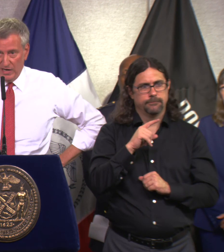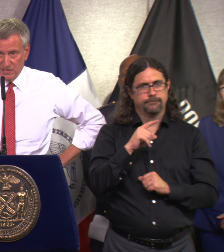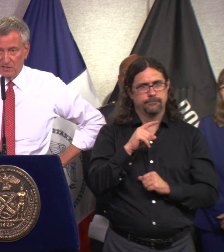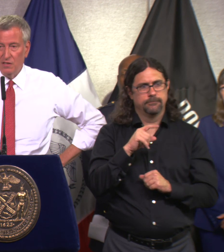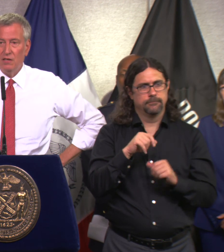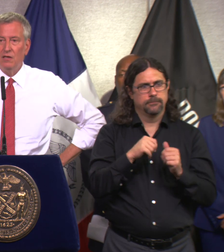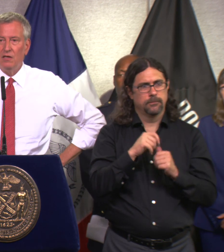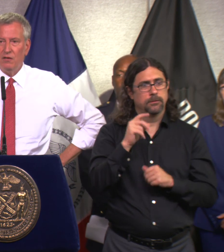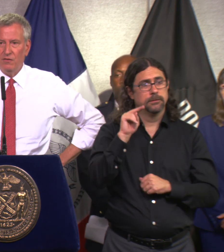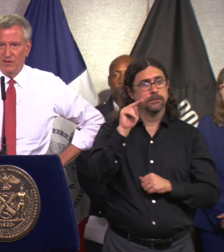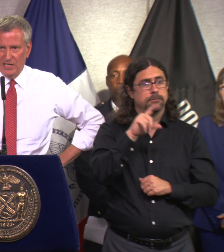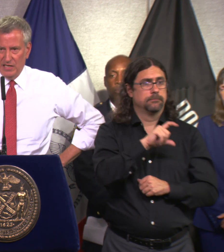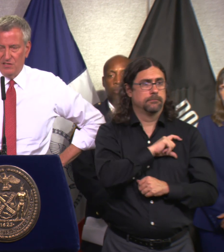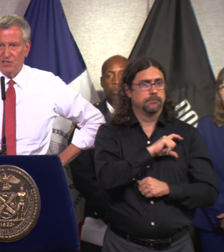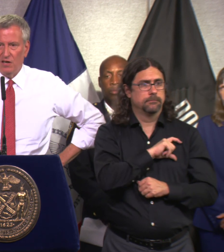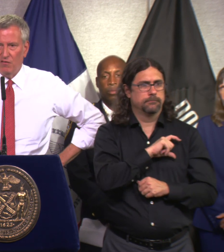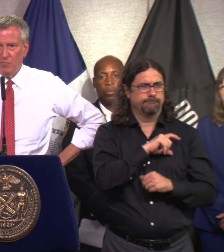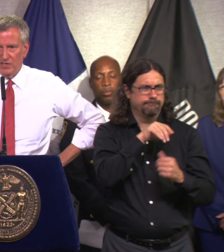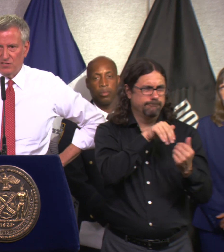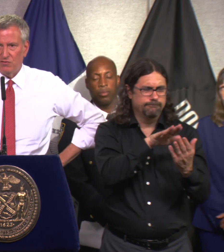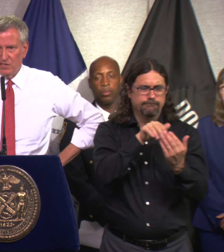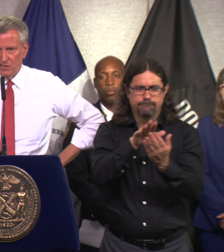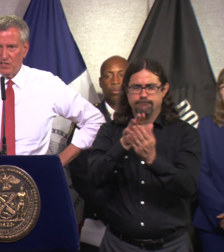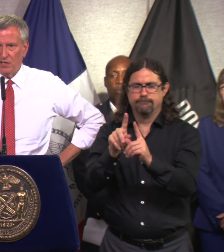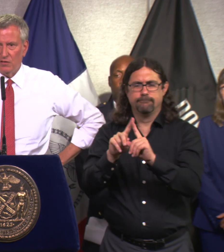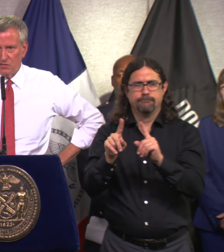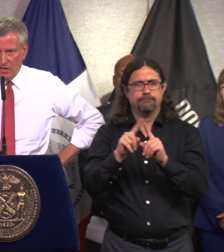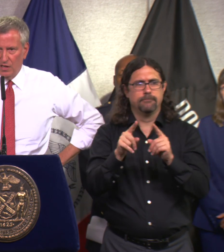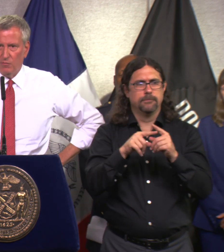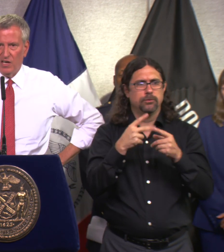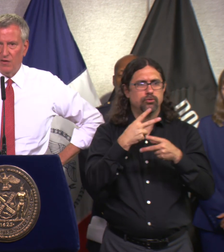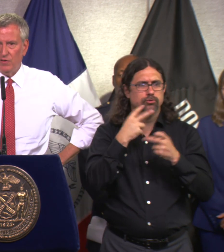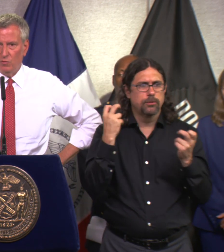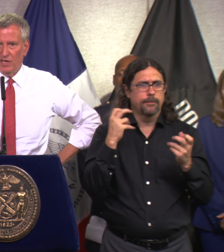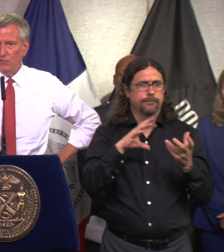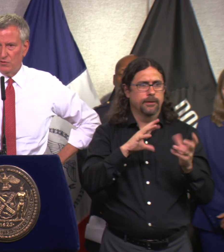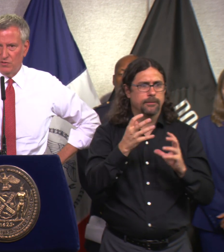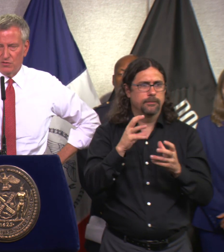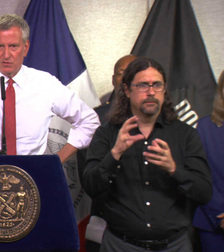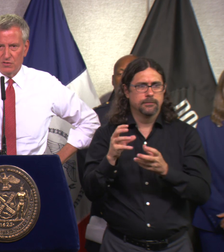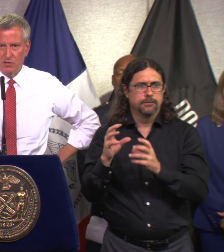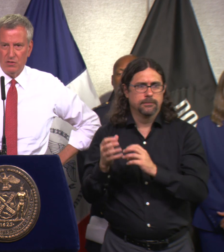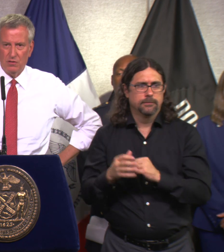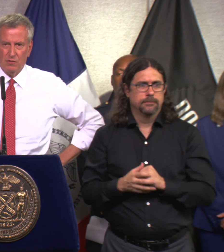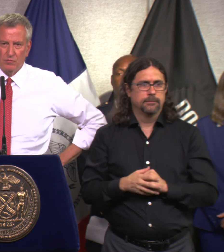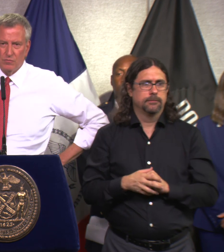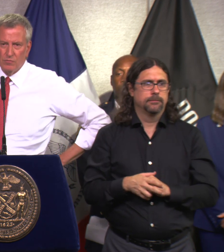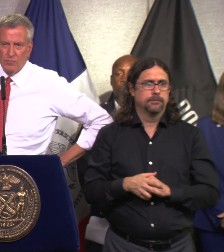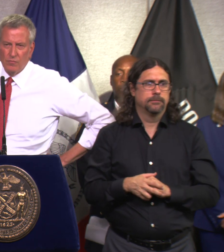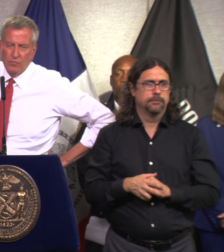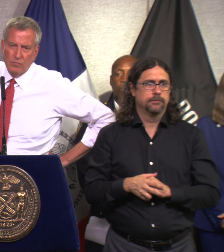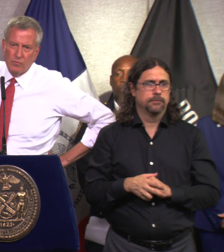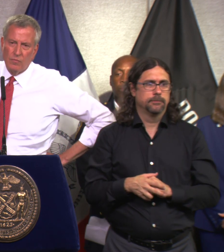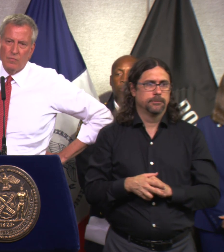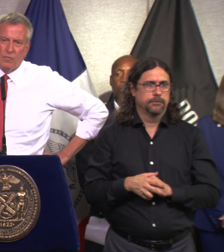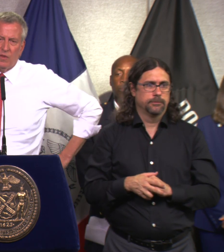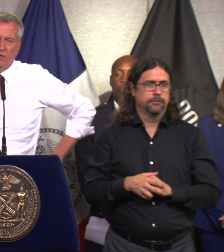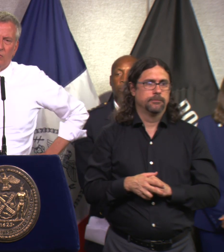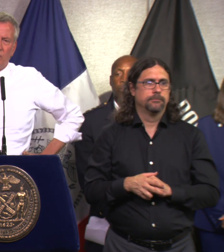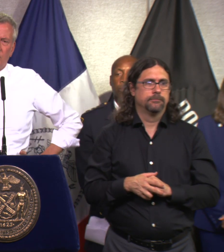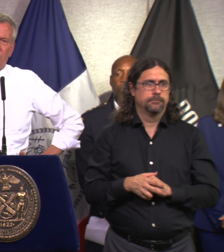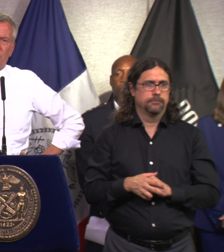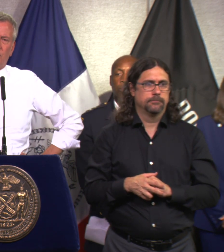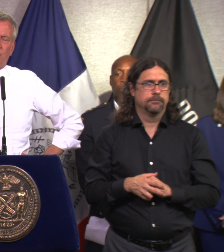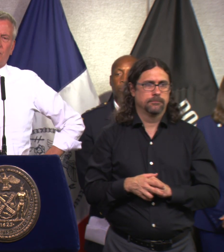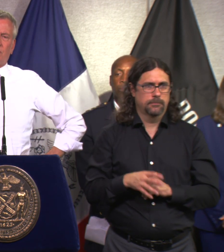to address the needs of pedestrians and cyclists, and I am confident we'll have those resources. I think you would say on the city